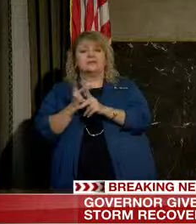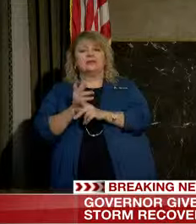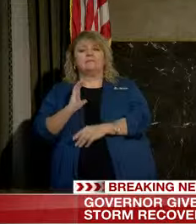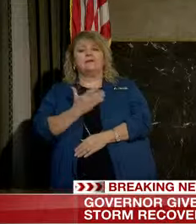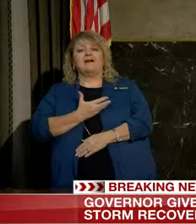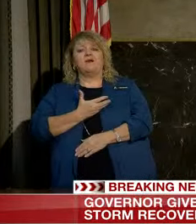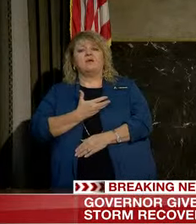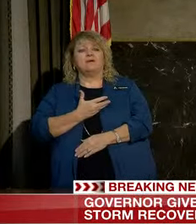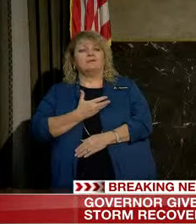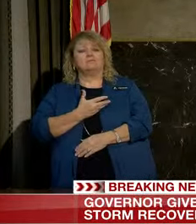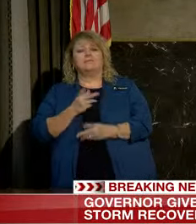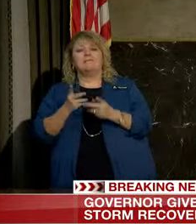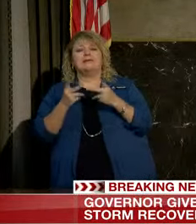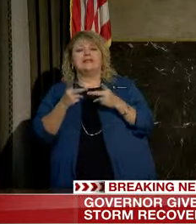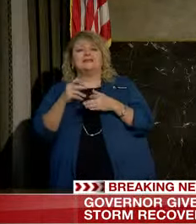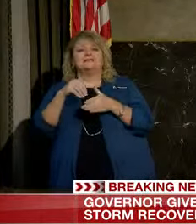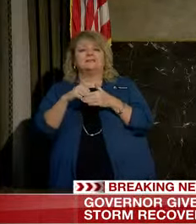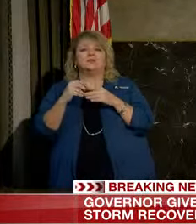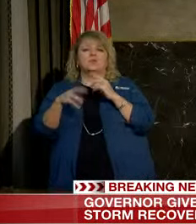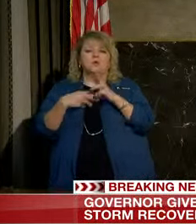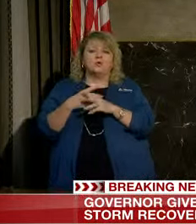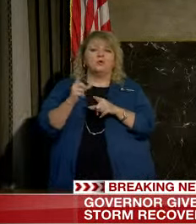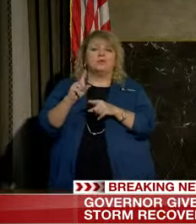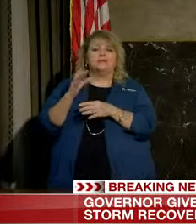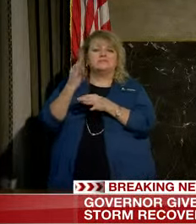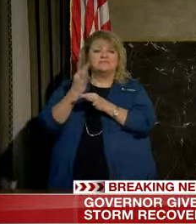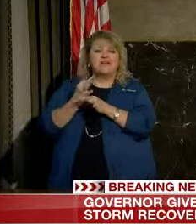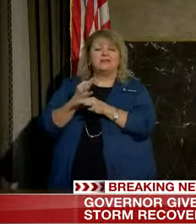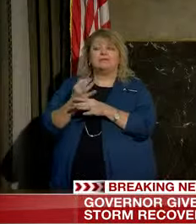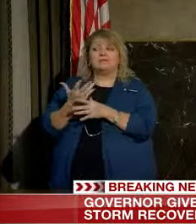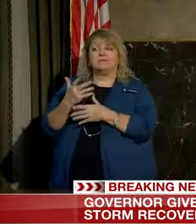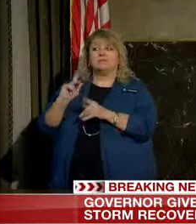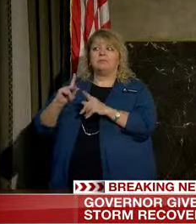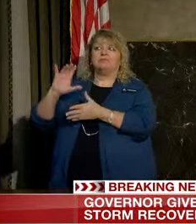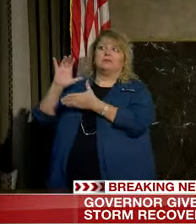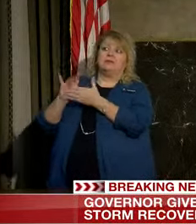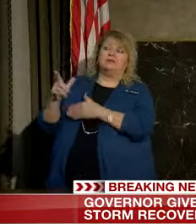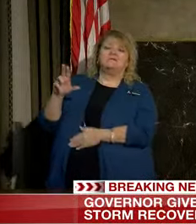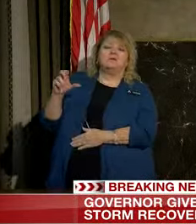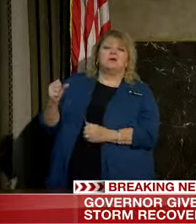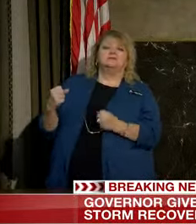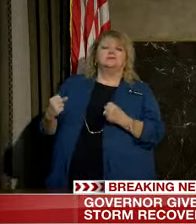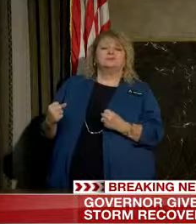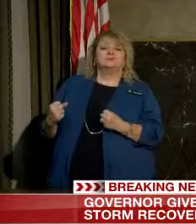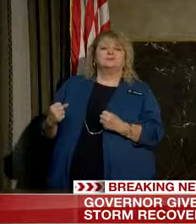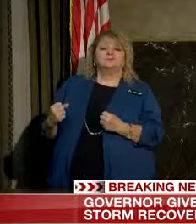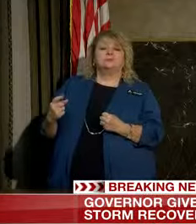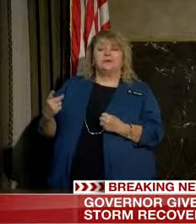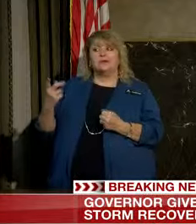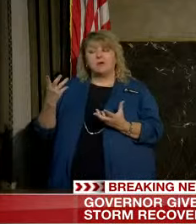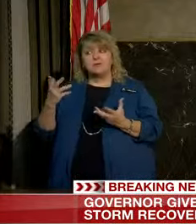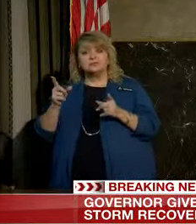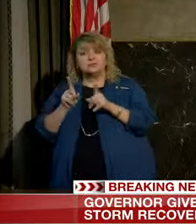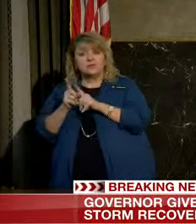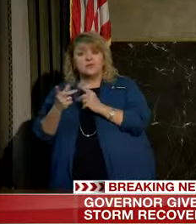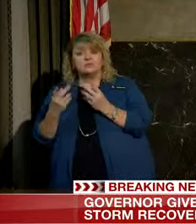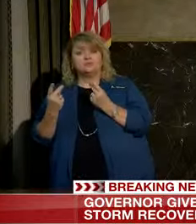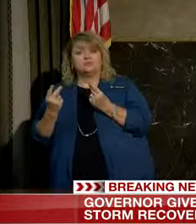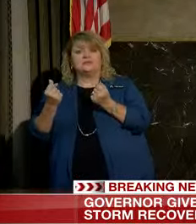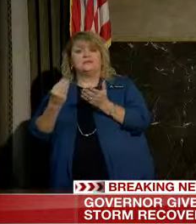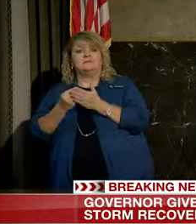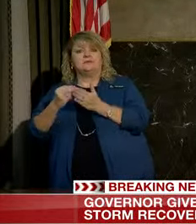faith and credit of the United States, but also obviously looking forward to them quickly funding our recovery